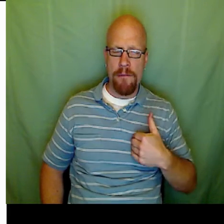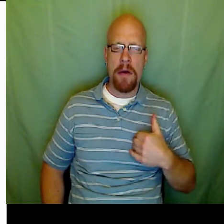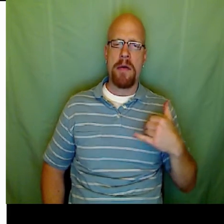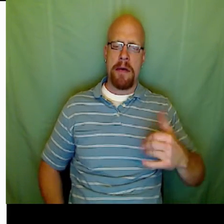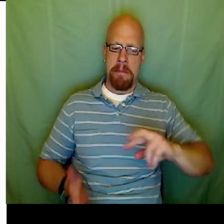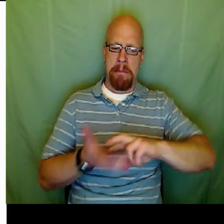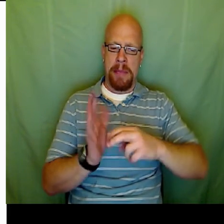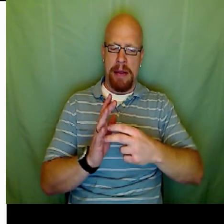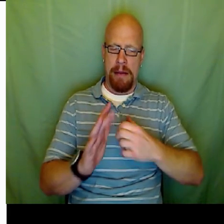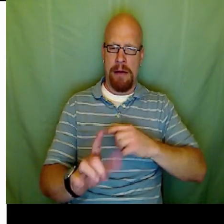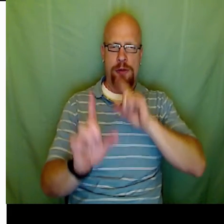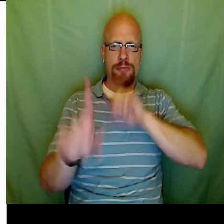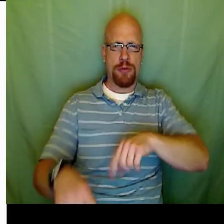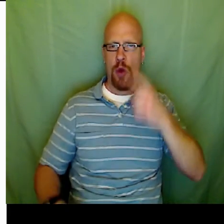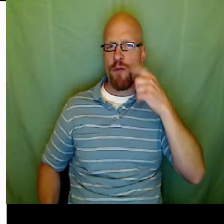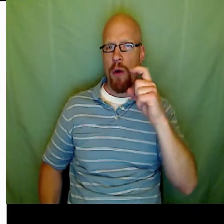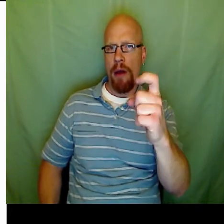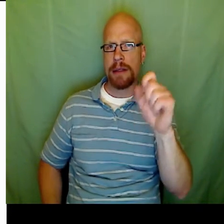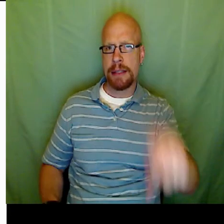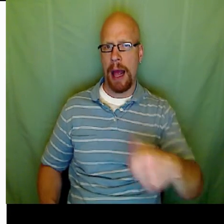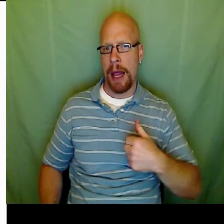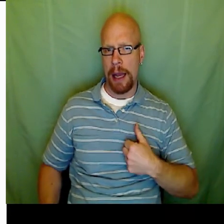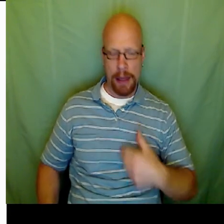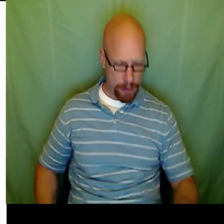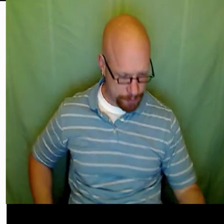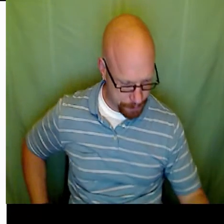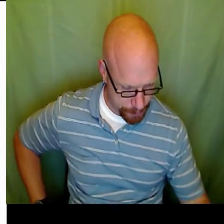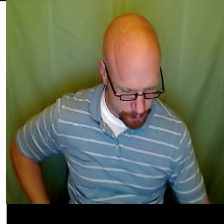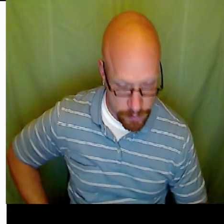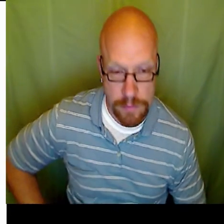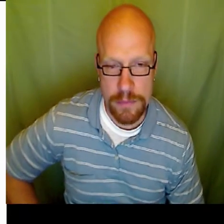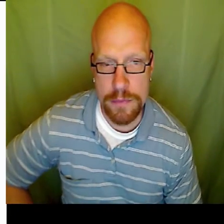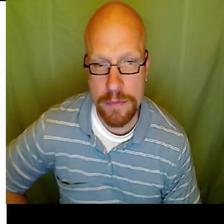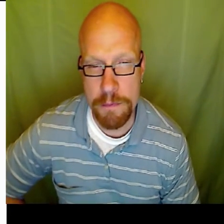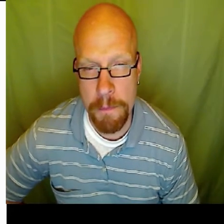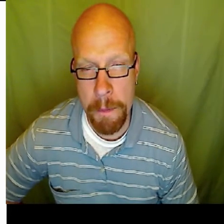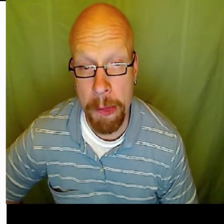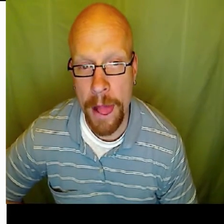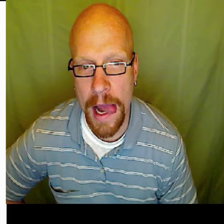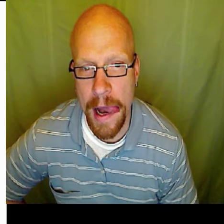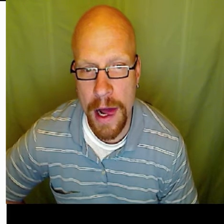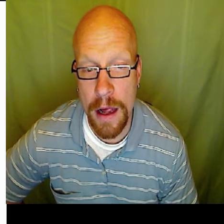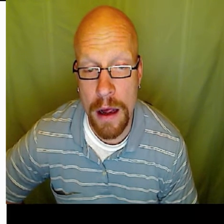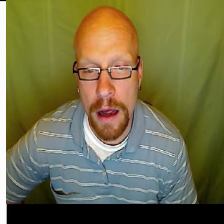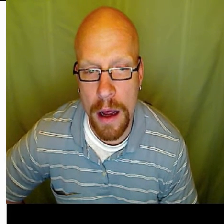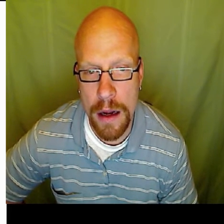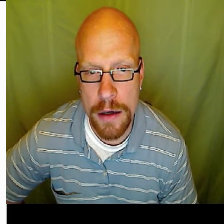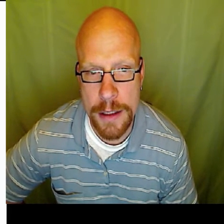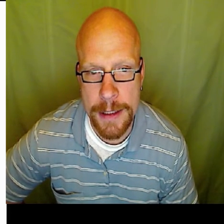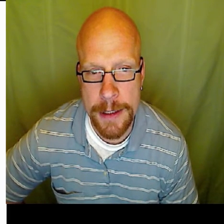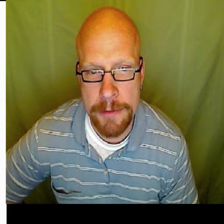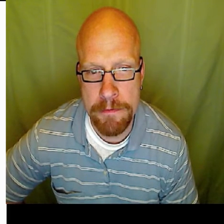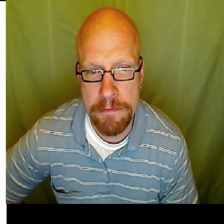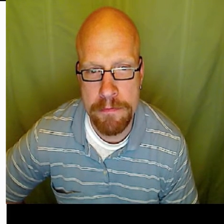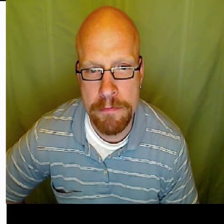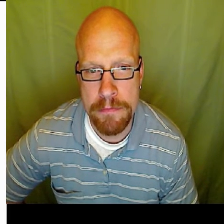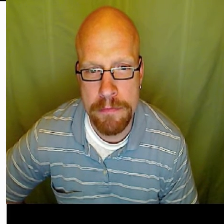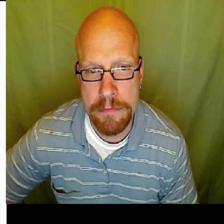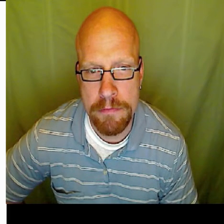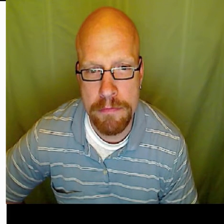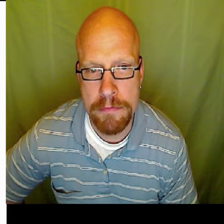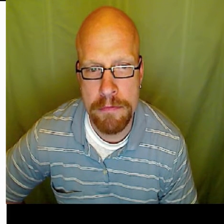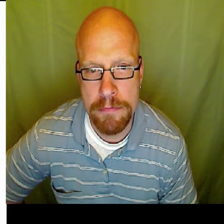Now my y variable is no longer present, and I have the x variable only. Now I can solve for x.